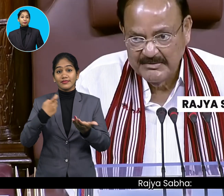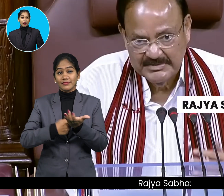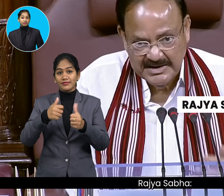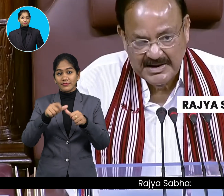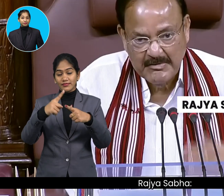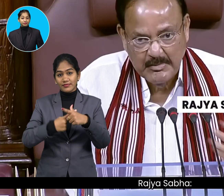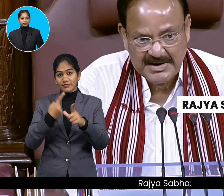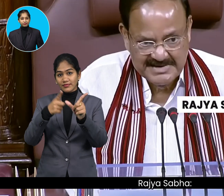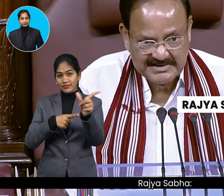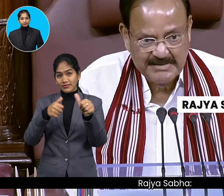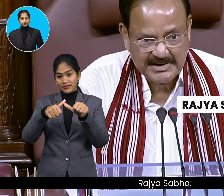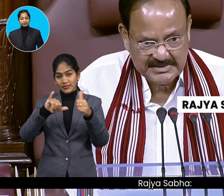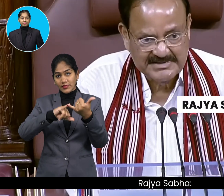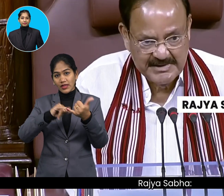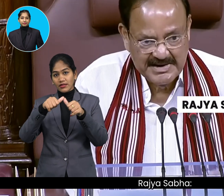Rajya Sabha.